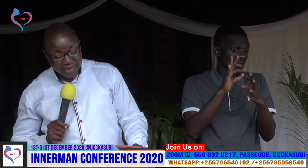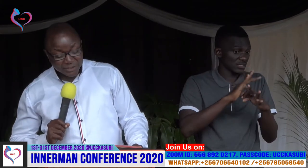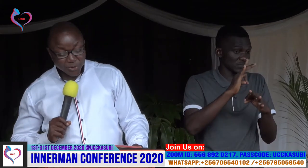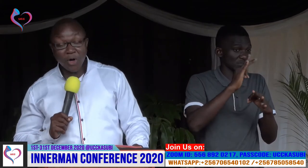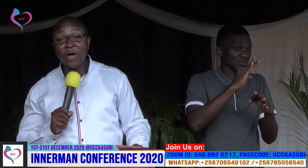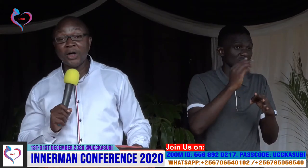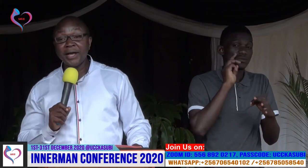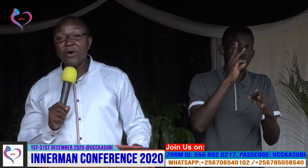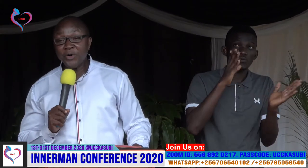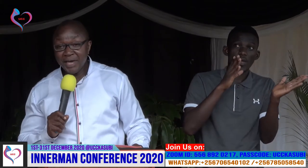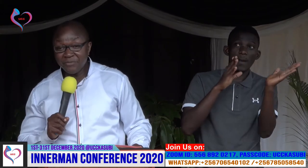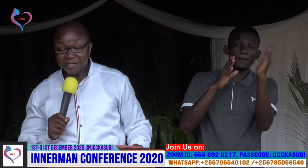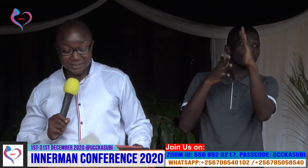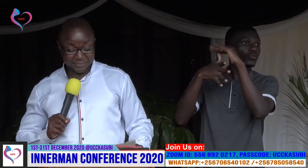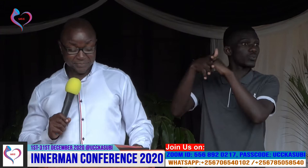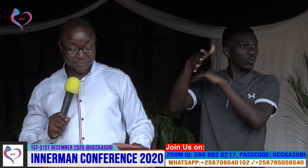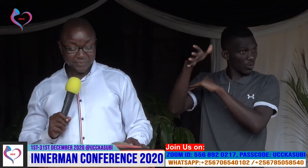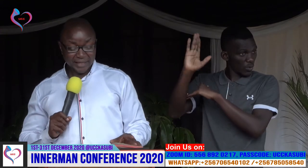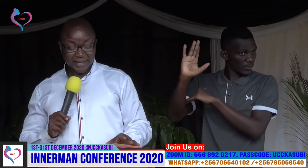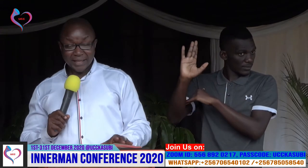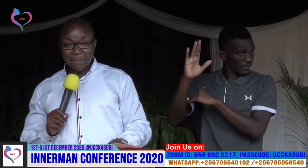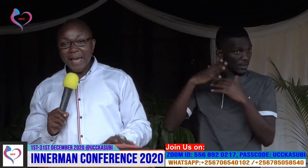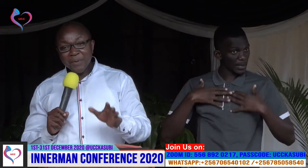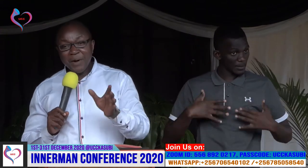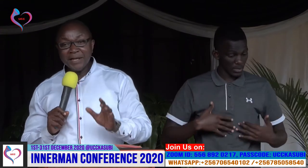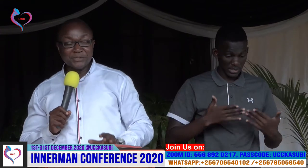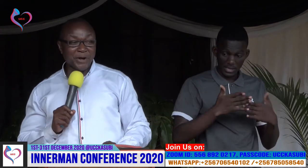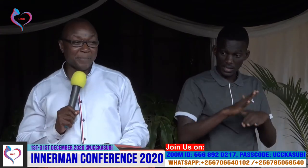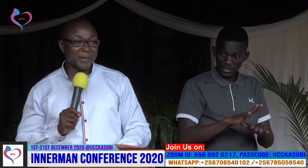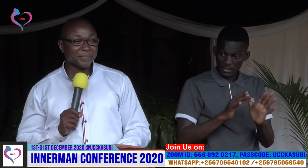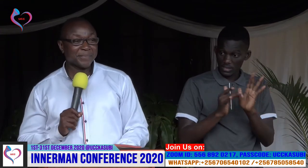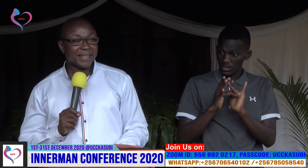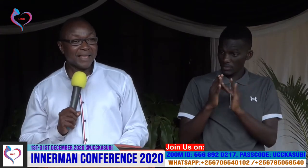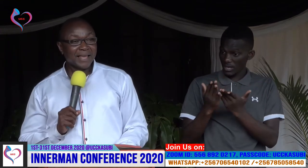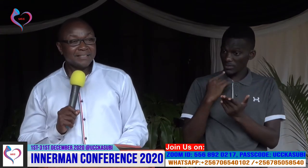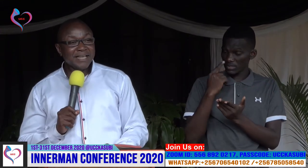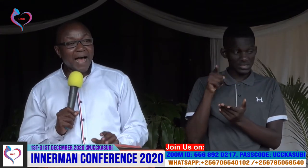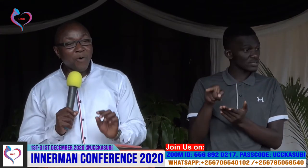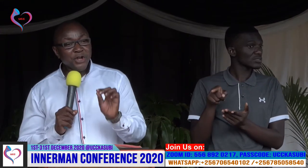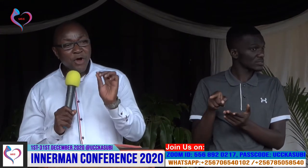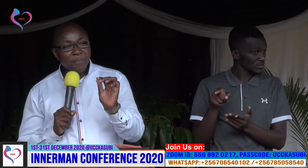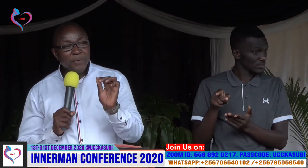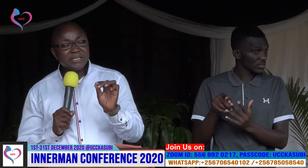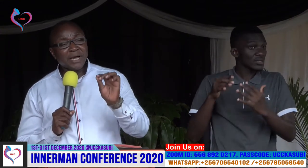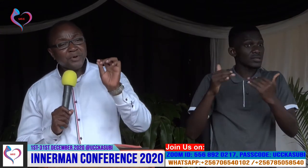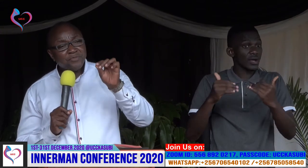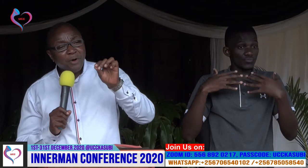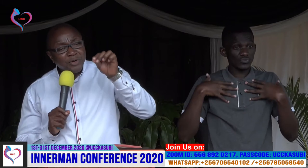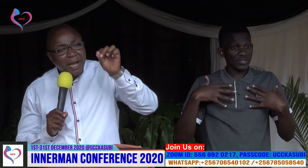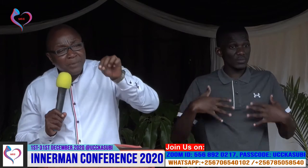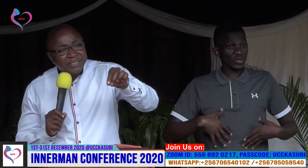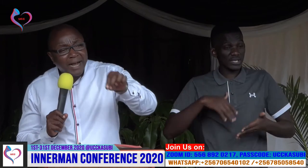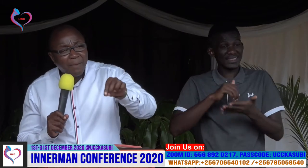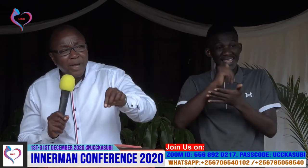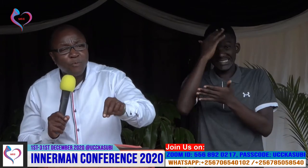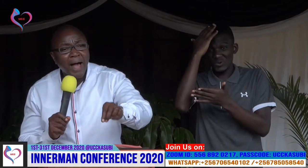will turn to God who gave it. Amen. Bible one to gamba. The Bible tells us. Tia wonno mubiri cheguliva